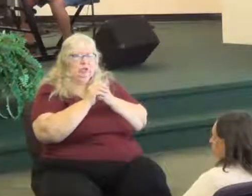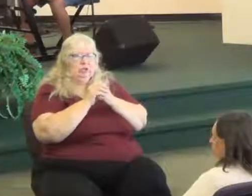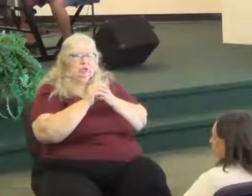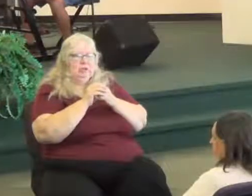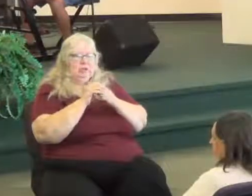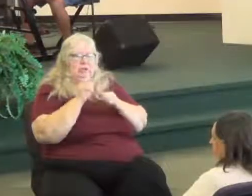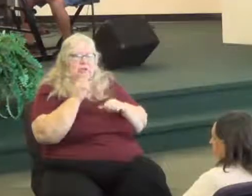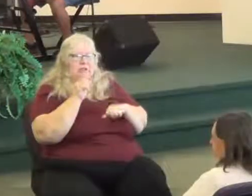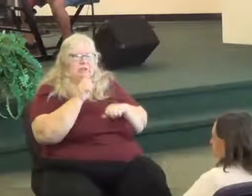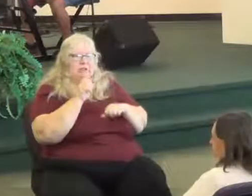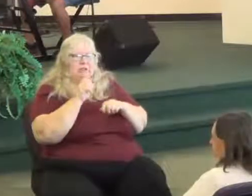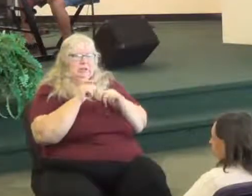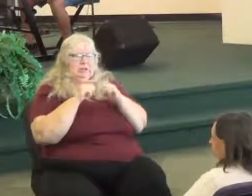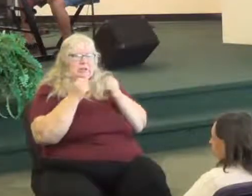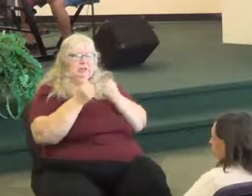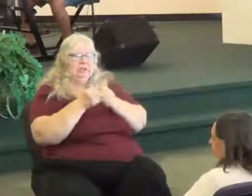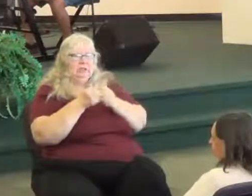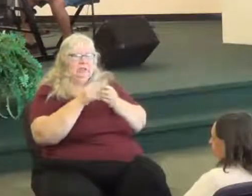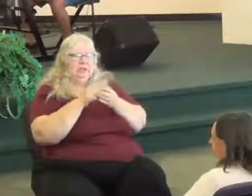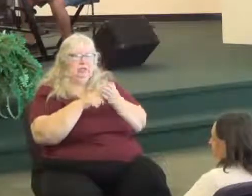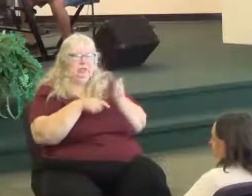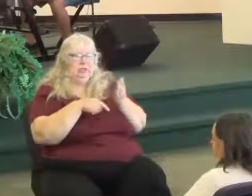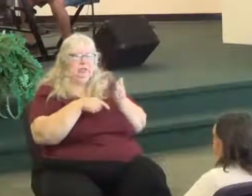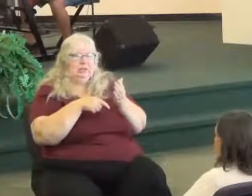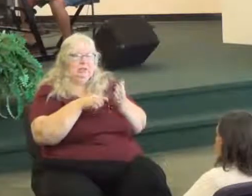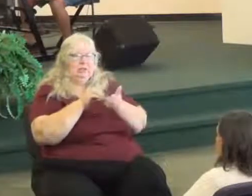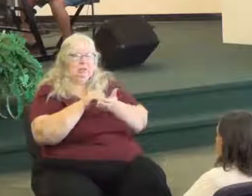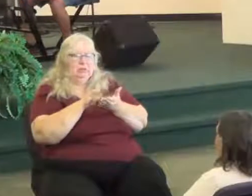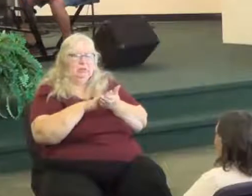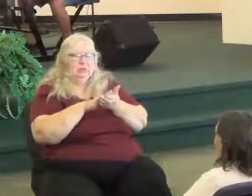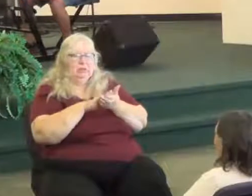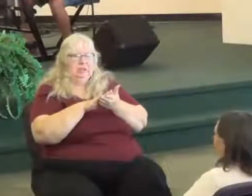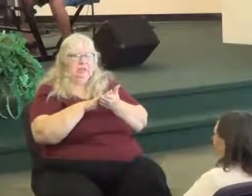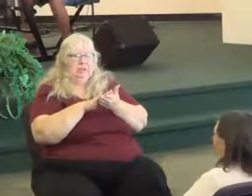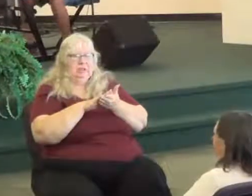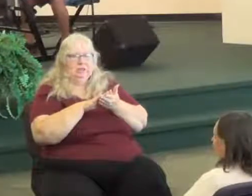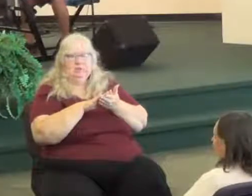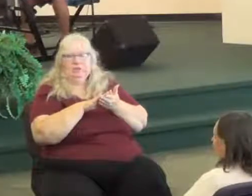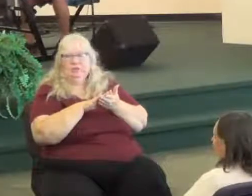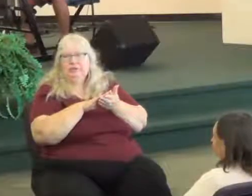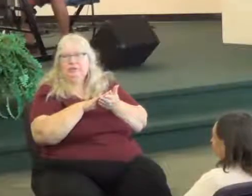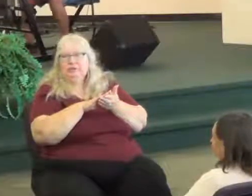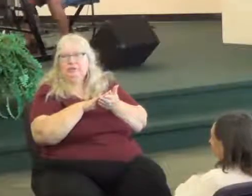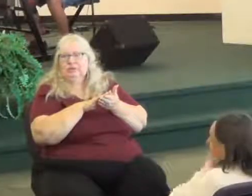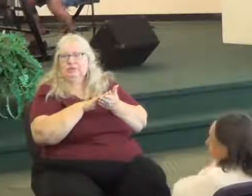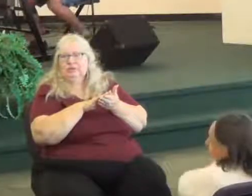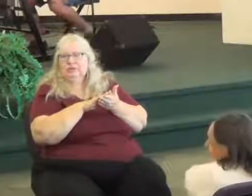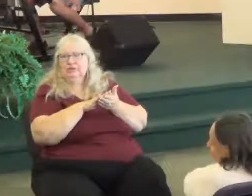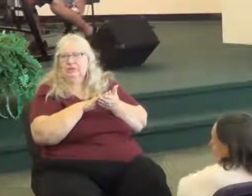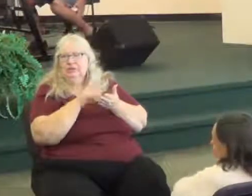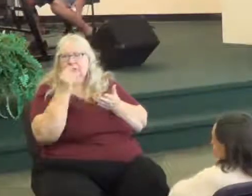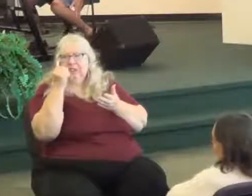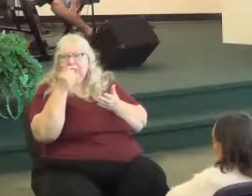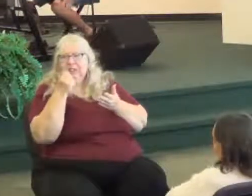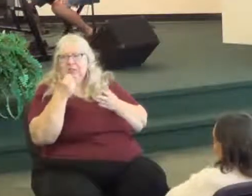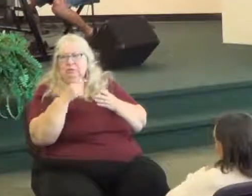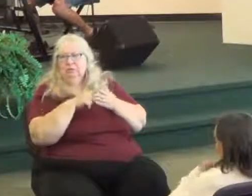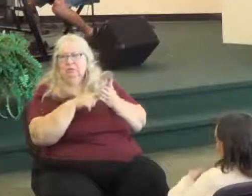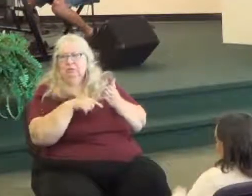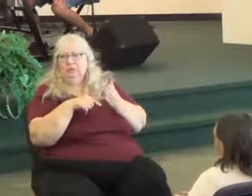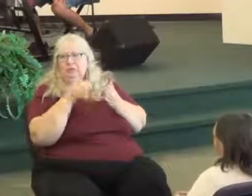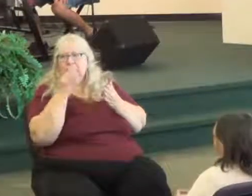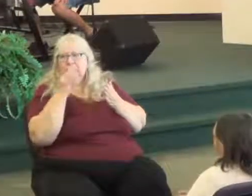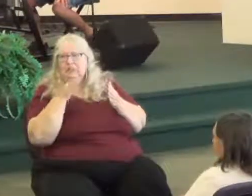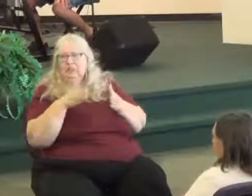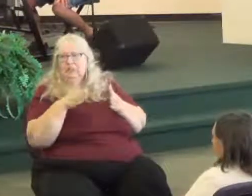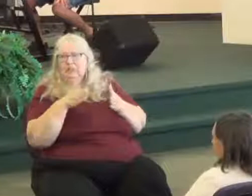every week. No, I didn't ask him. He didn't ask me what to preach, and I didn't tell him